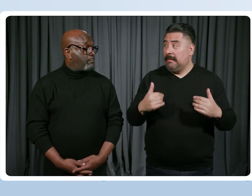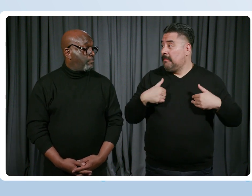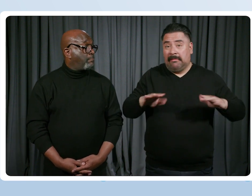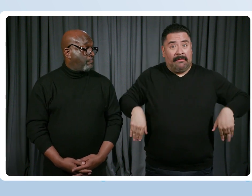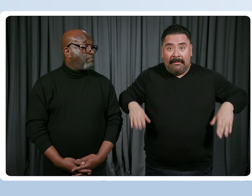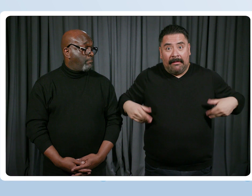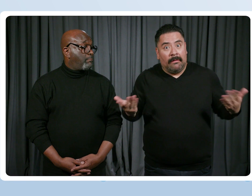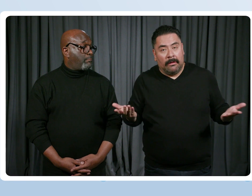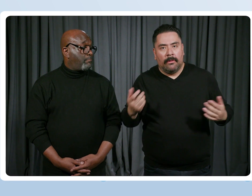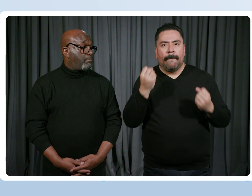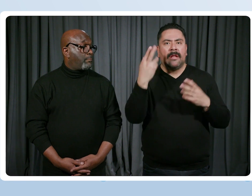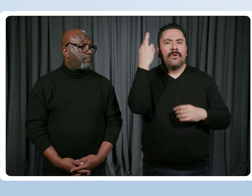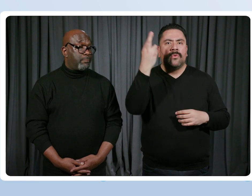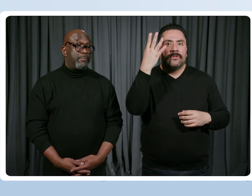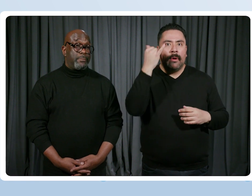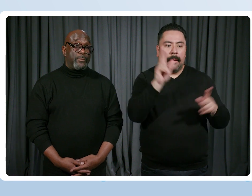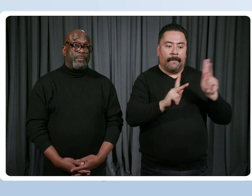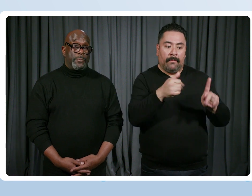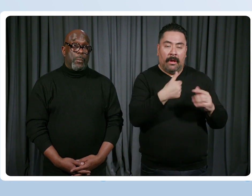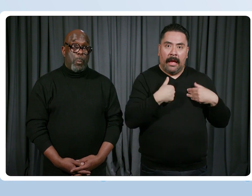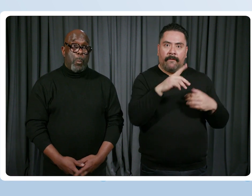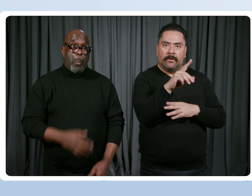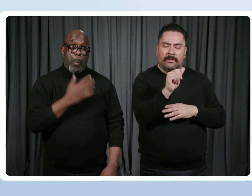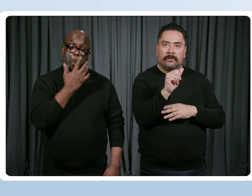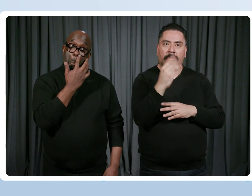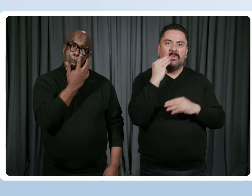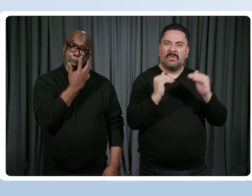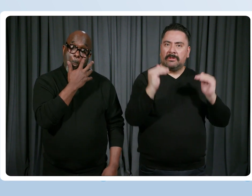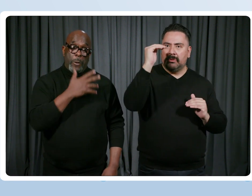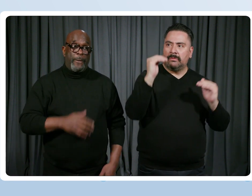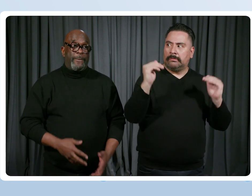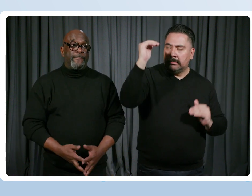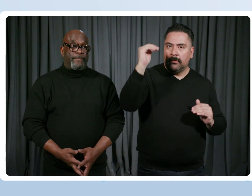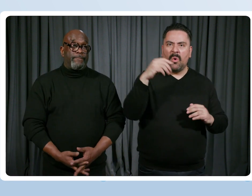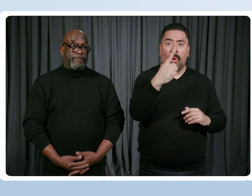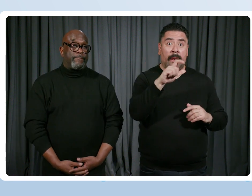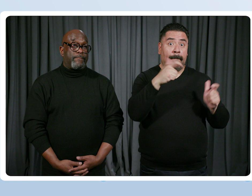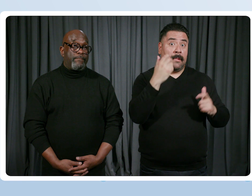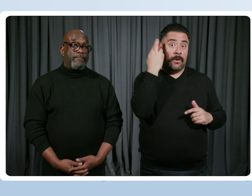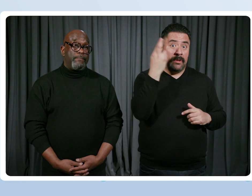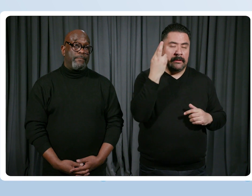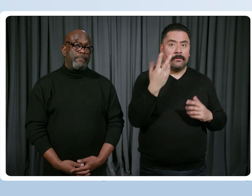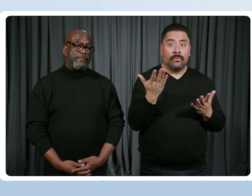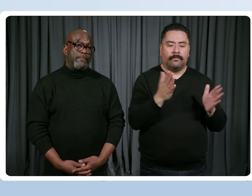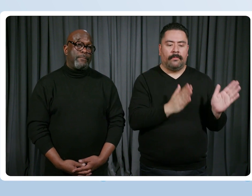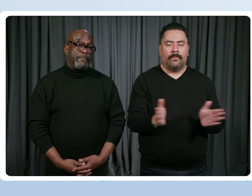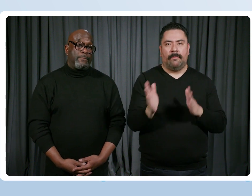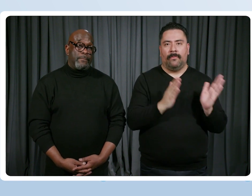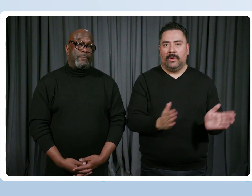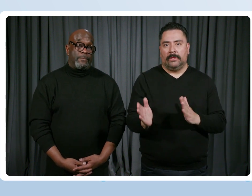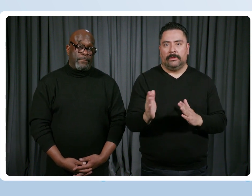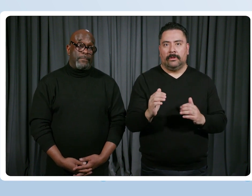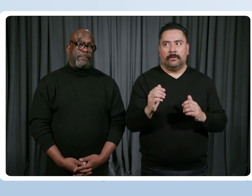lot of reasons why people with disabilities face disparities, and one of the bigger ones is preparation